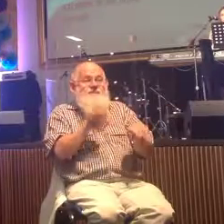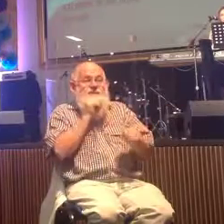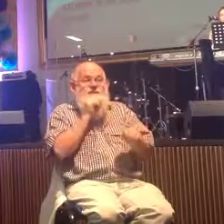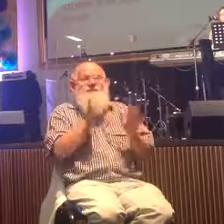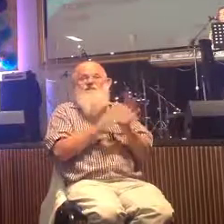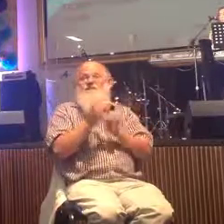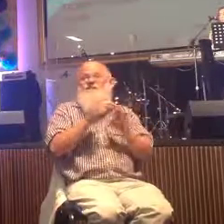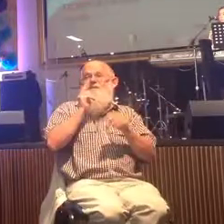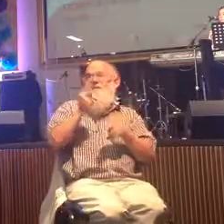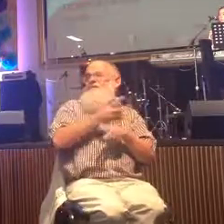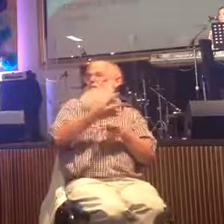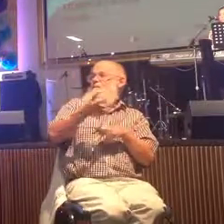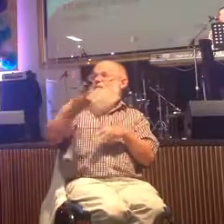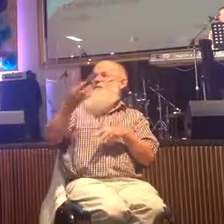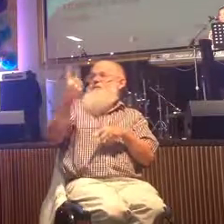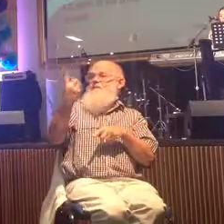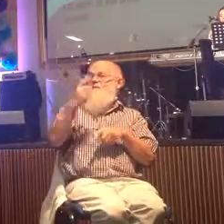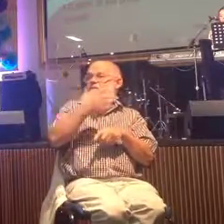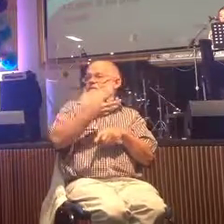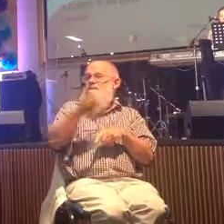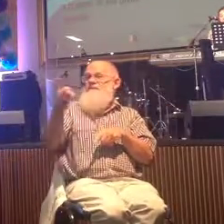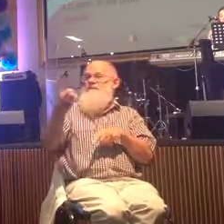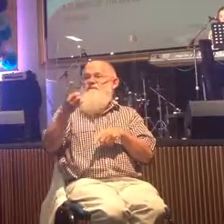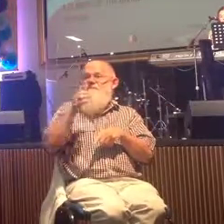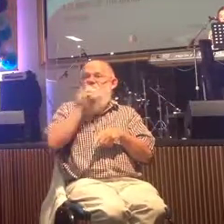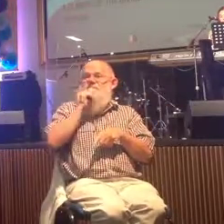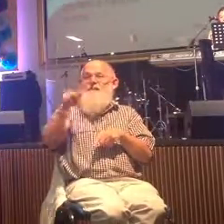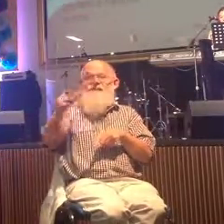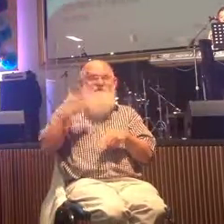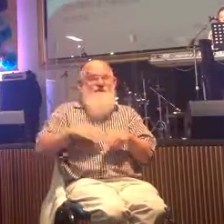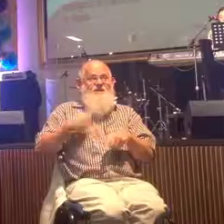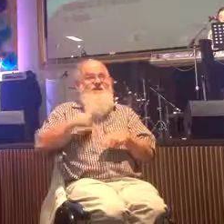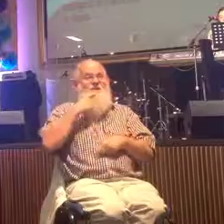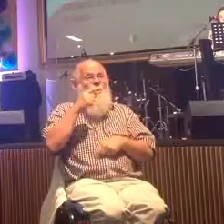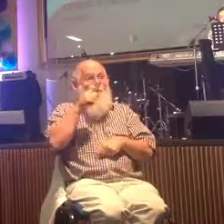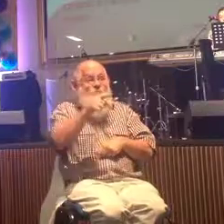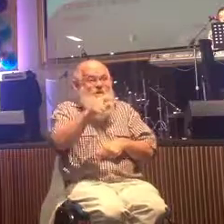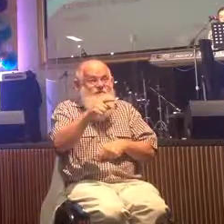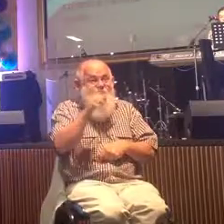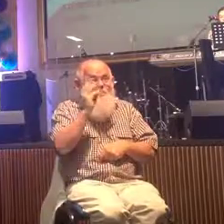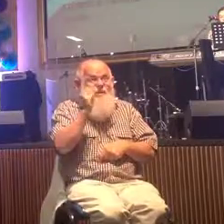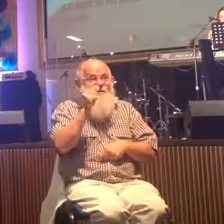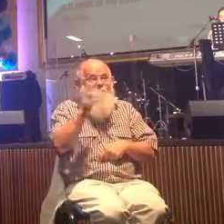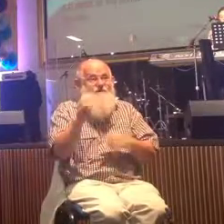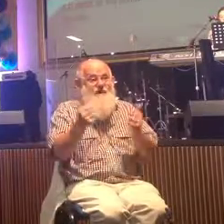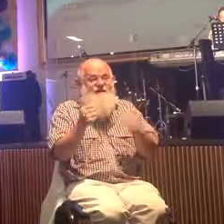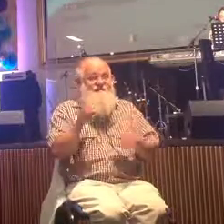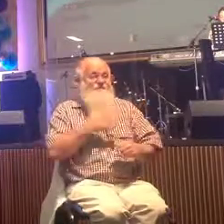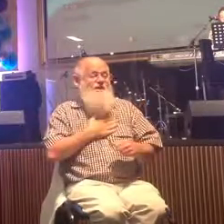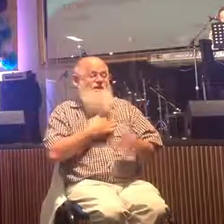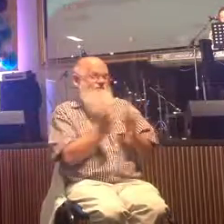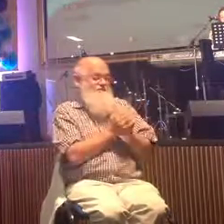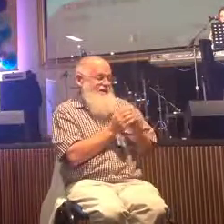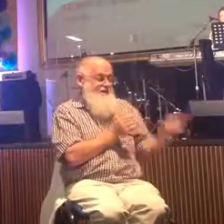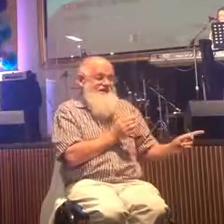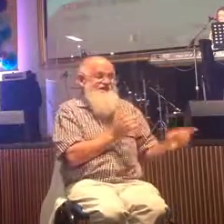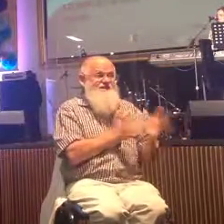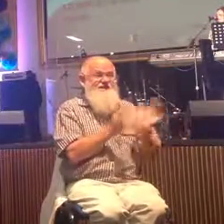Jesus, look, this person's here because I went and told him what you did. Jesus, this is my friend.